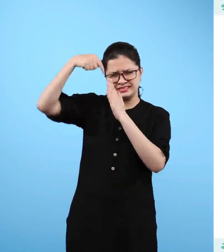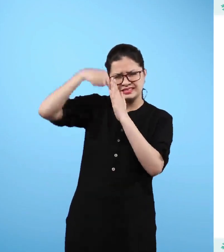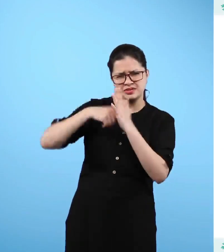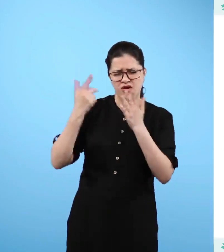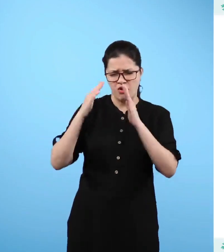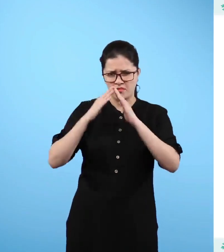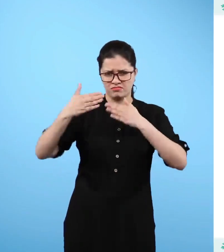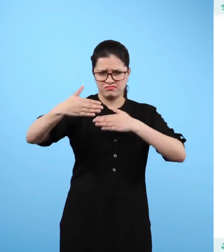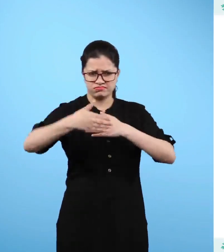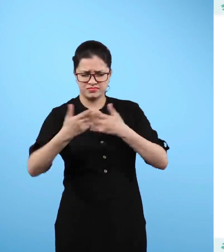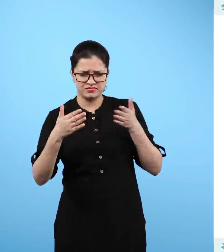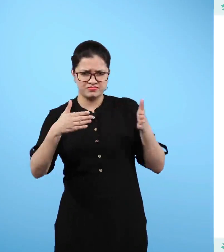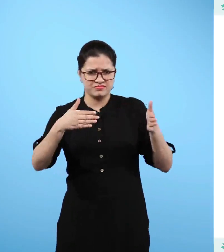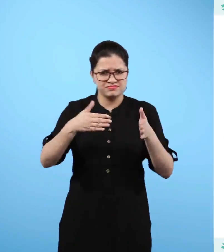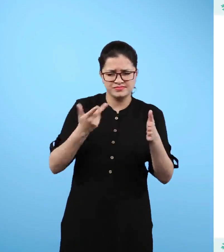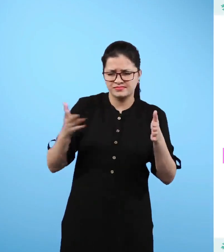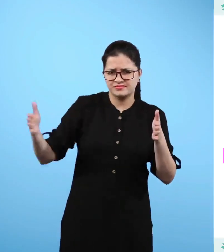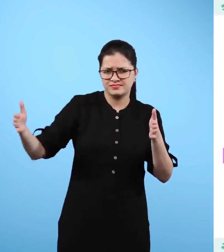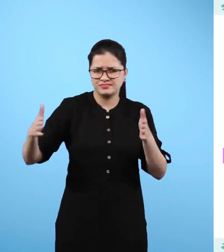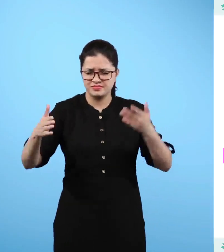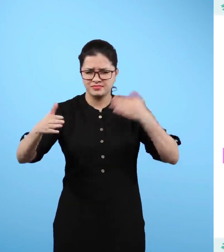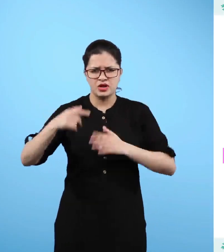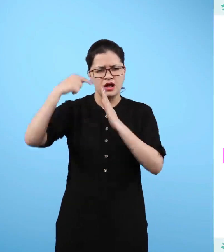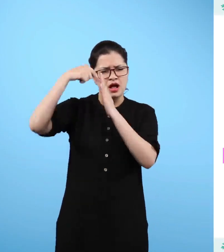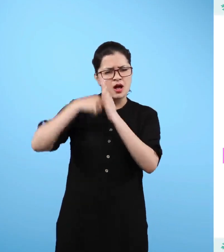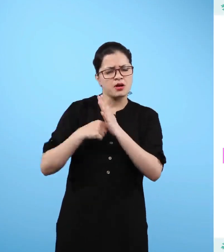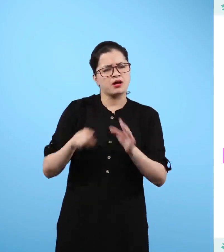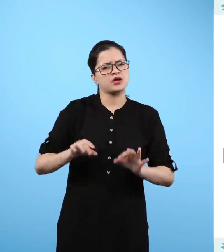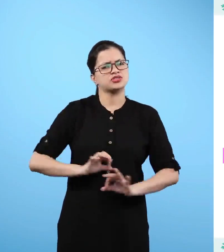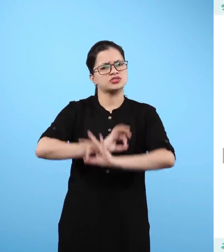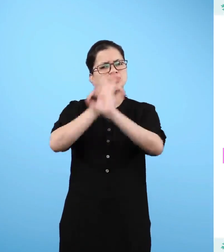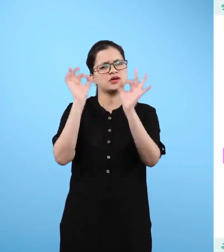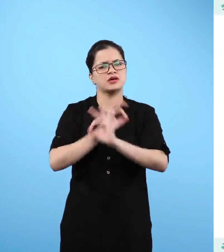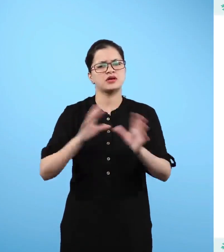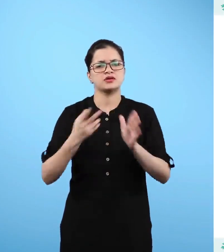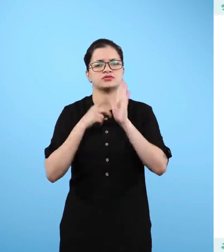which is deep, to show the length, width and height.